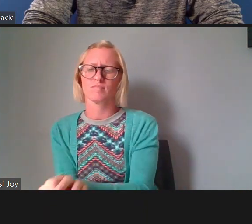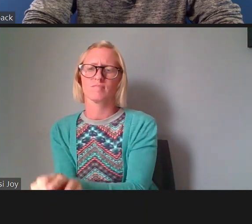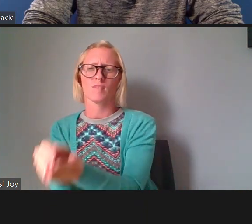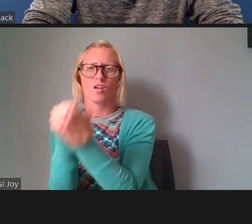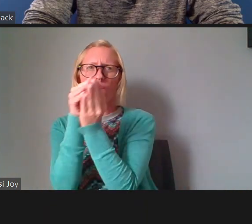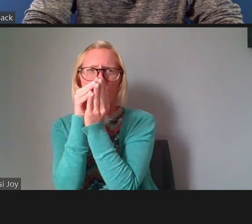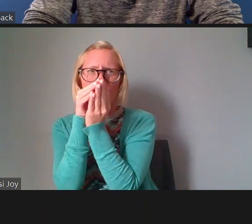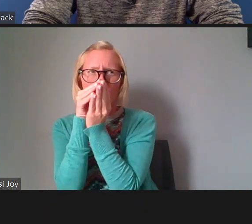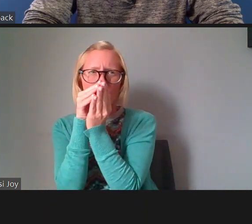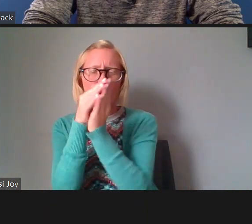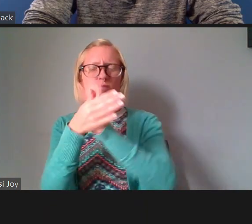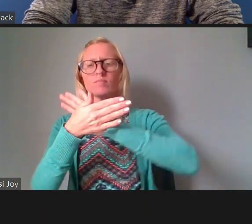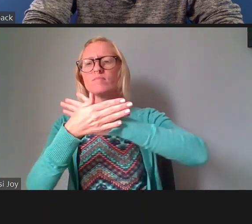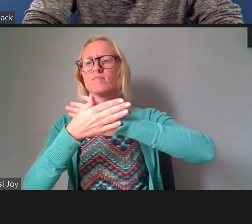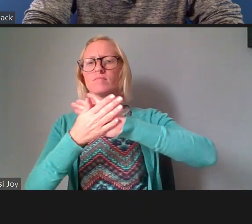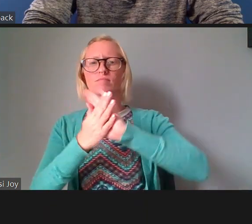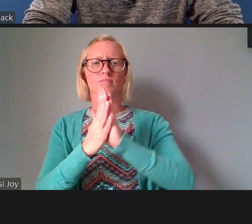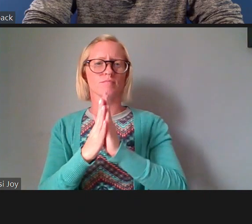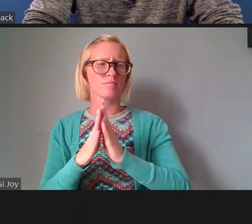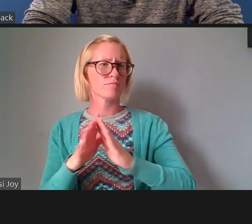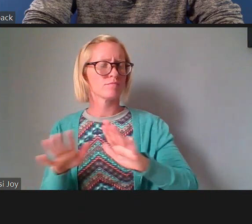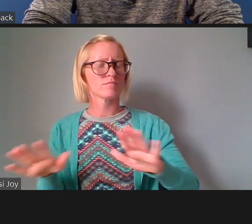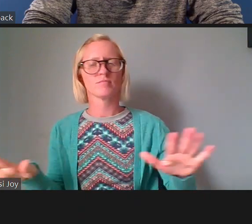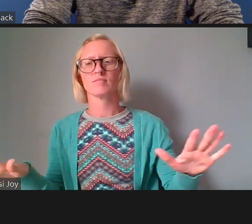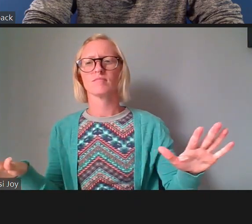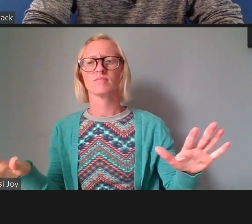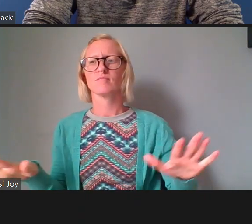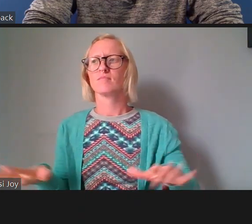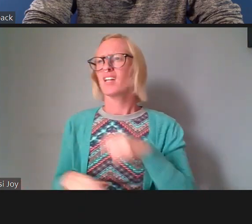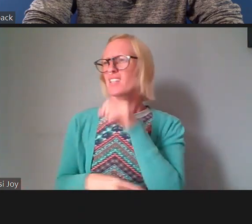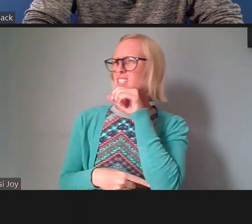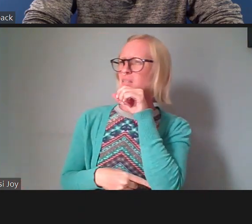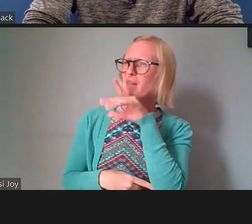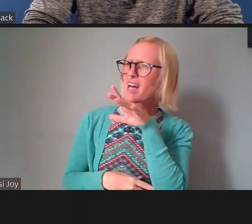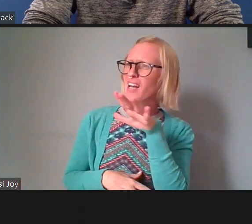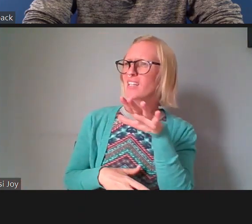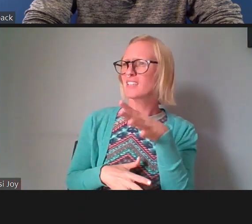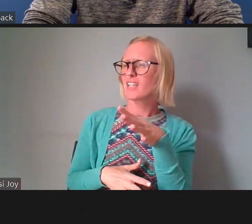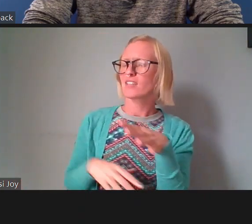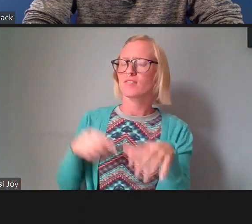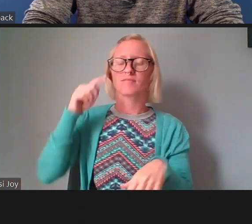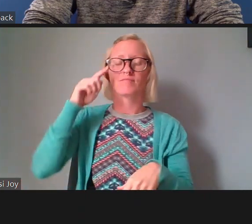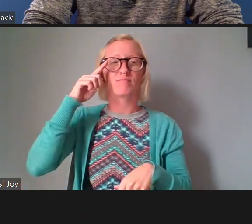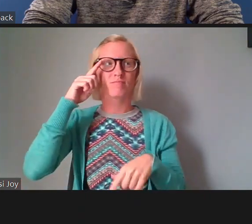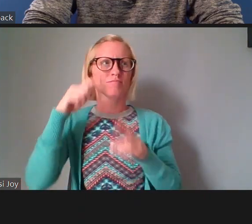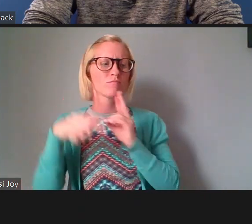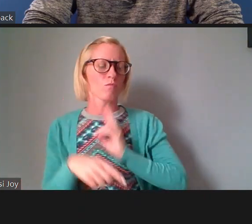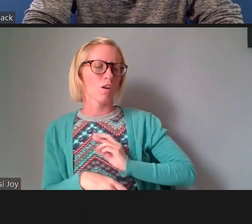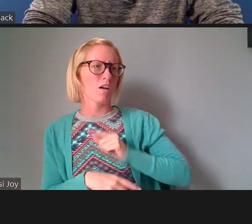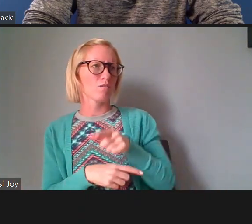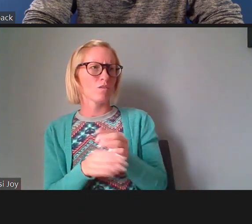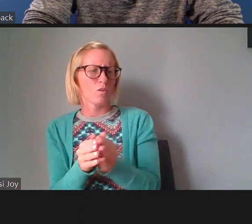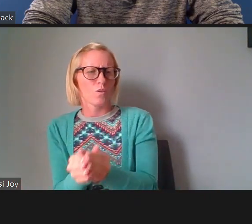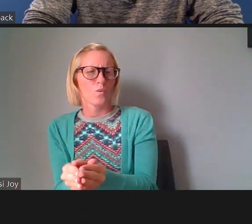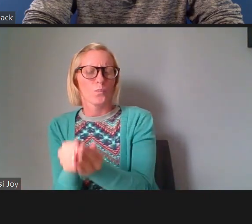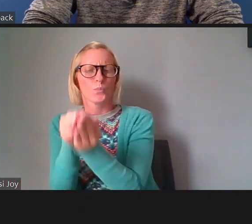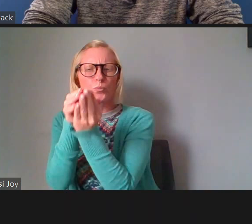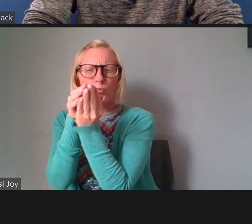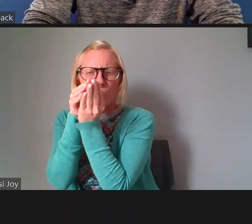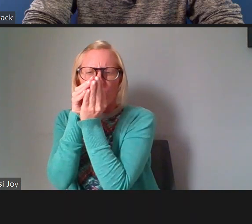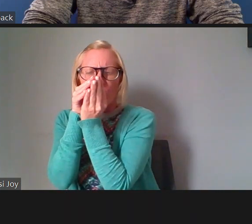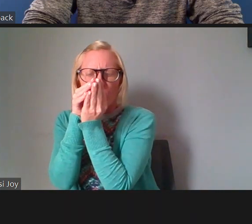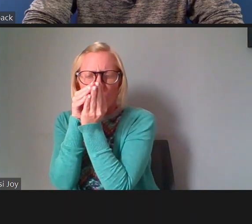remained silent. He kind of spat. Ralph pursed his lips and squirted air into the shell, which emitted a low